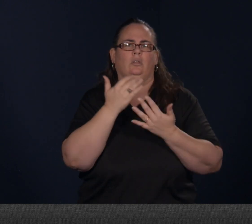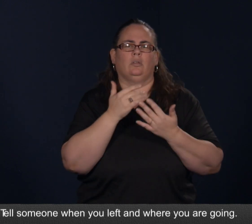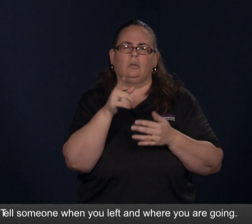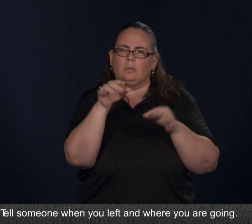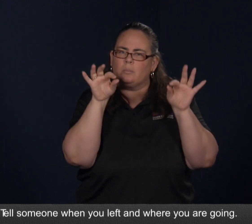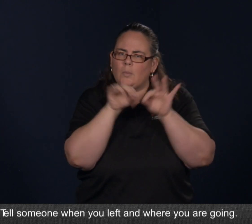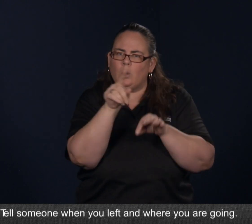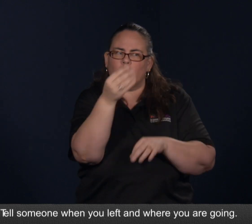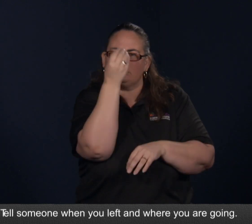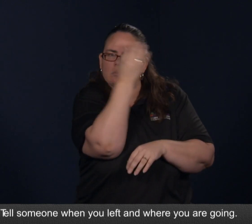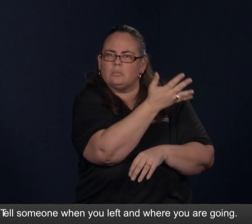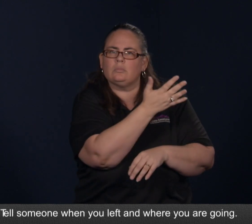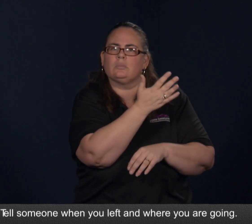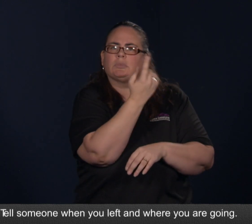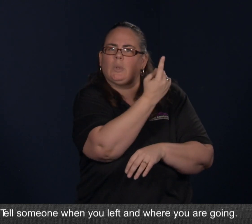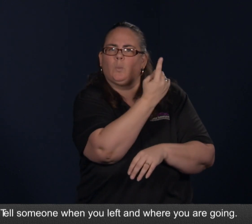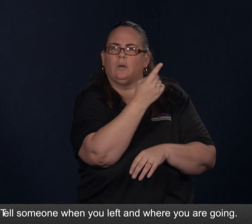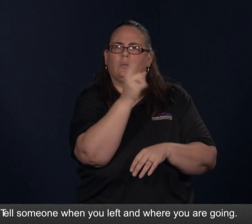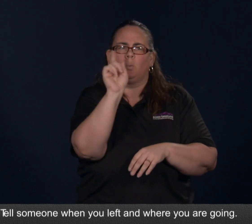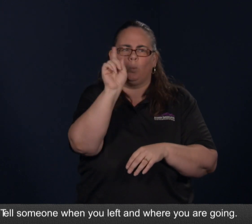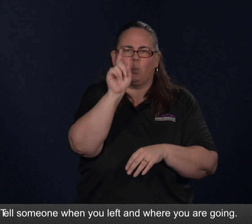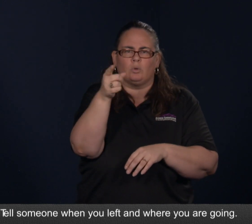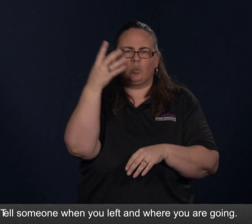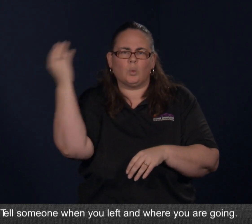Tell someone when you left and where you are going.